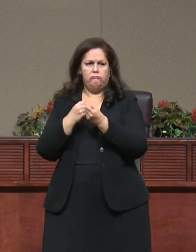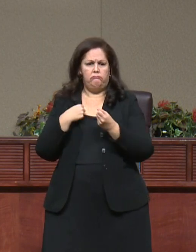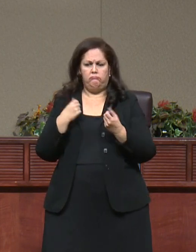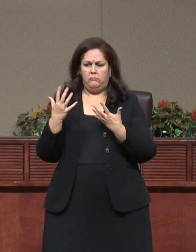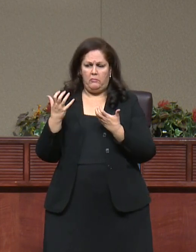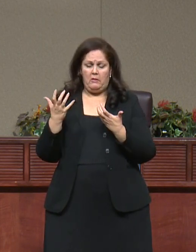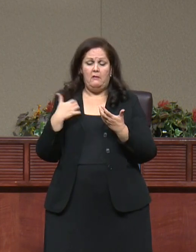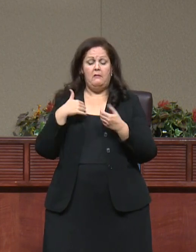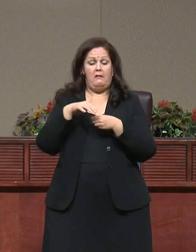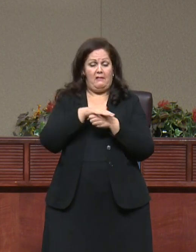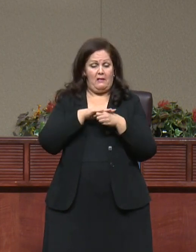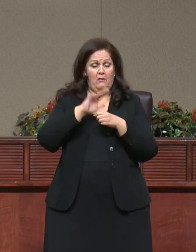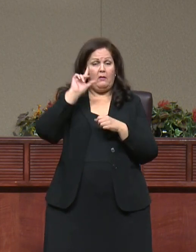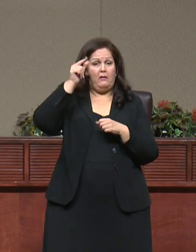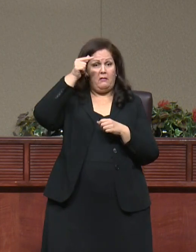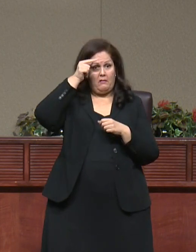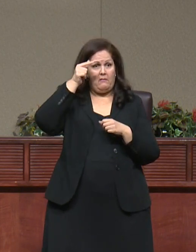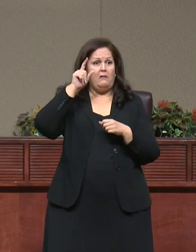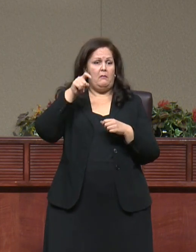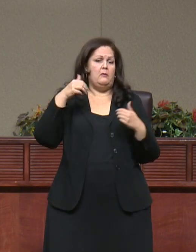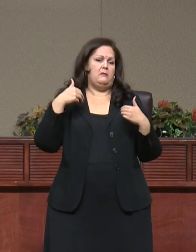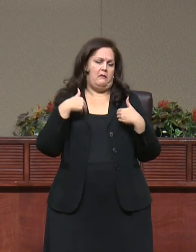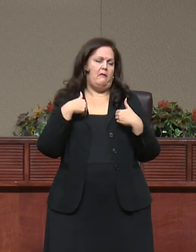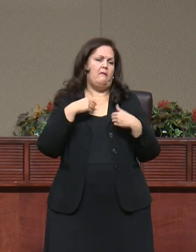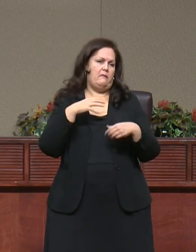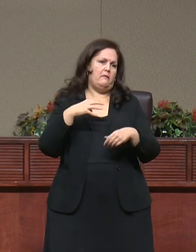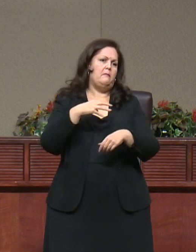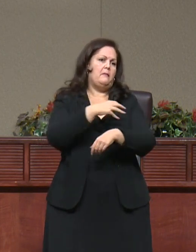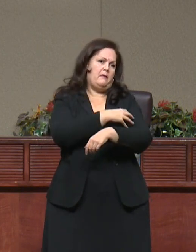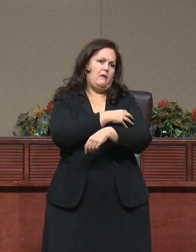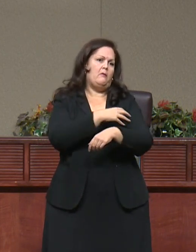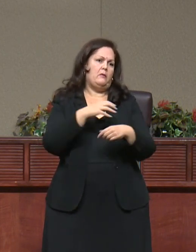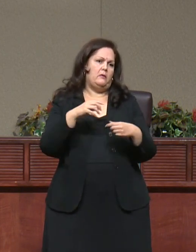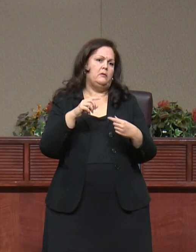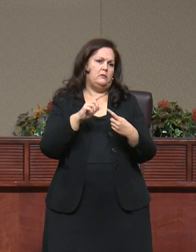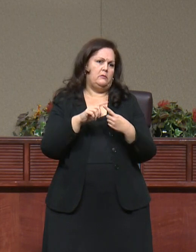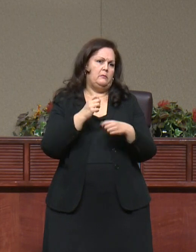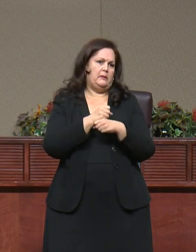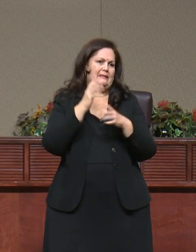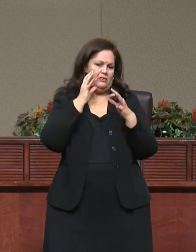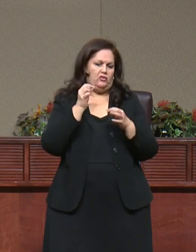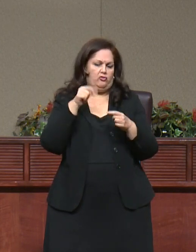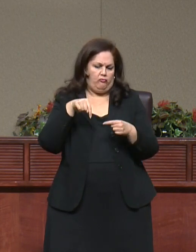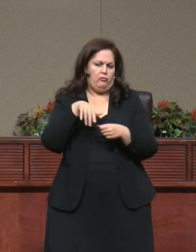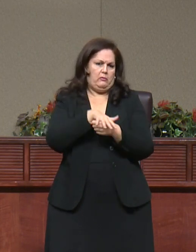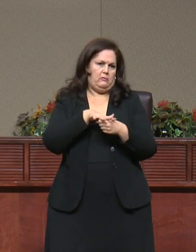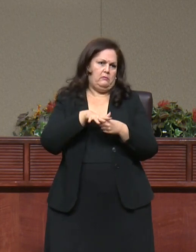local governments need to have authority to make local decisions.